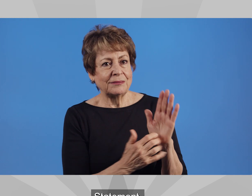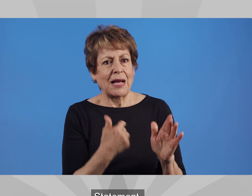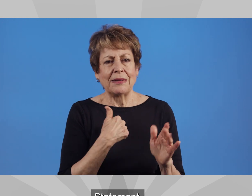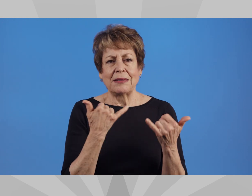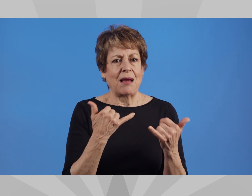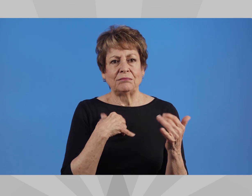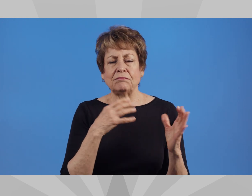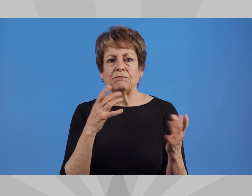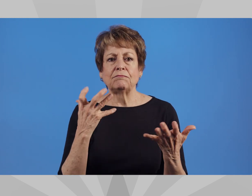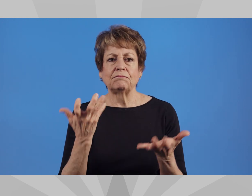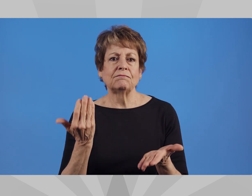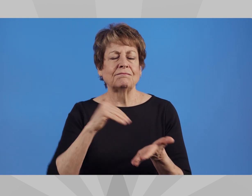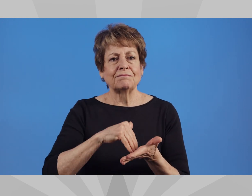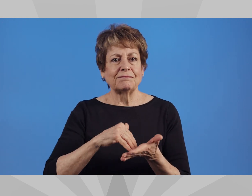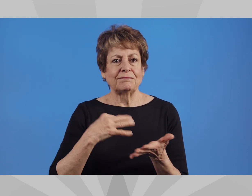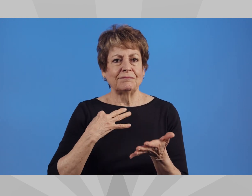Statement.